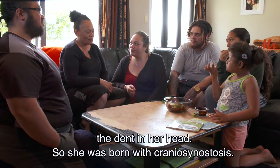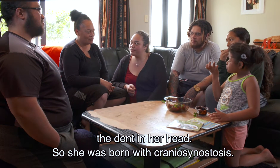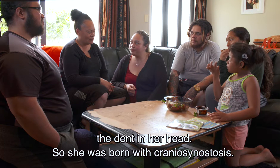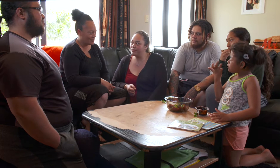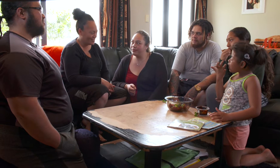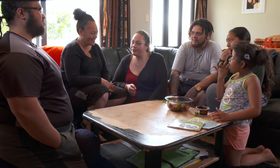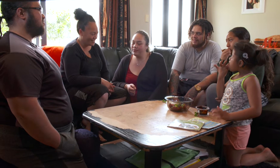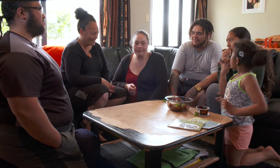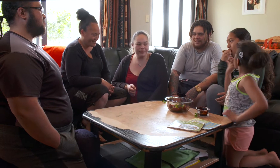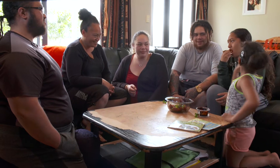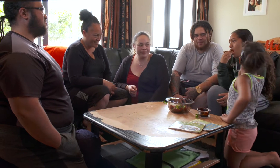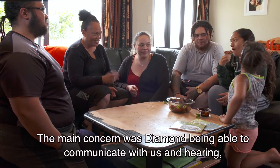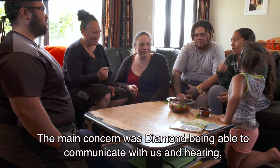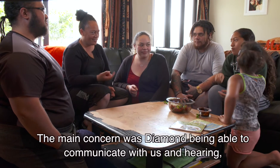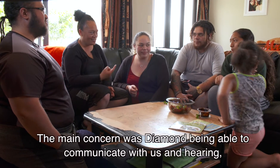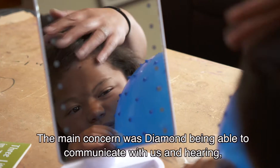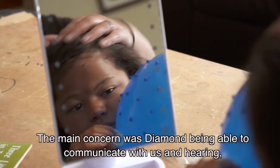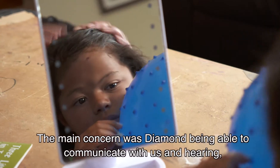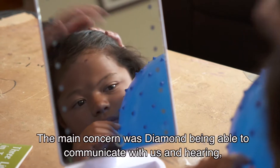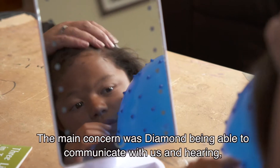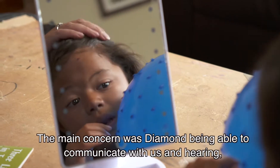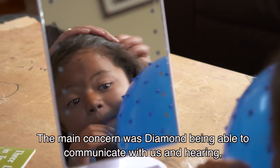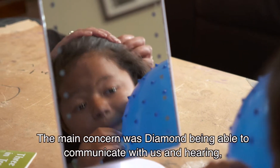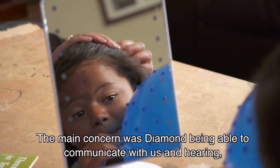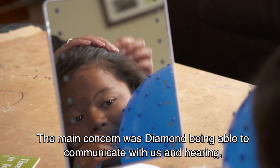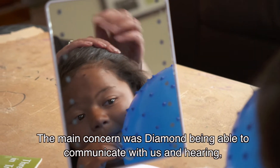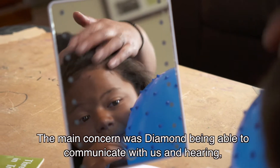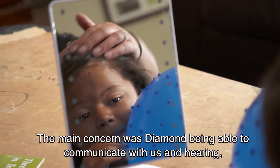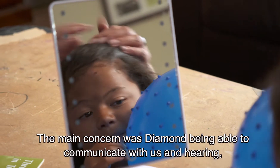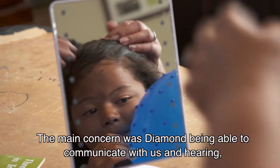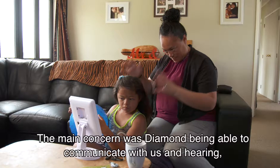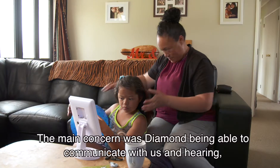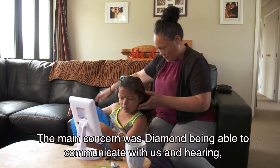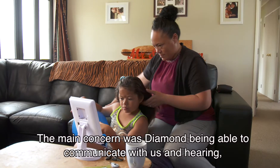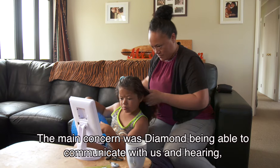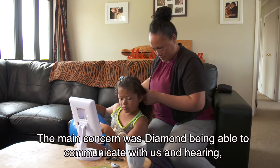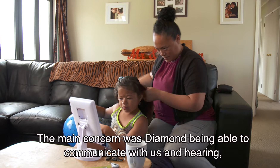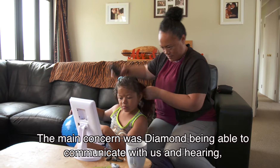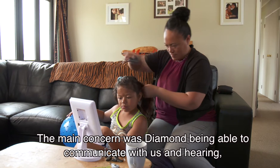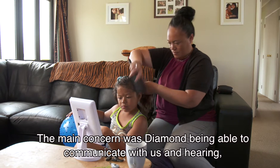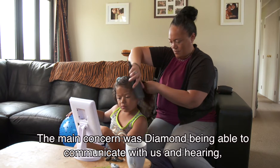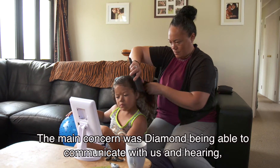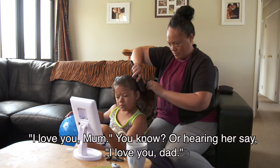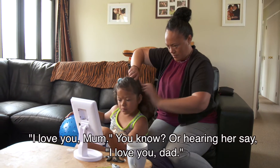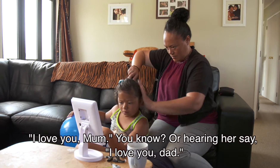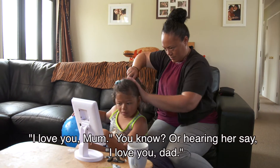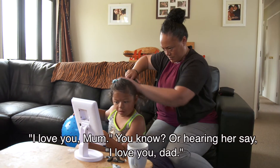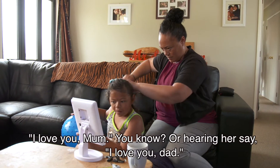synostosis. The main concerns was Diamond being able to communicate with us and hearing, "I love you,